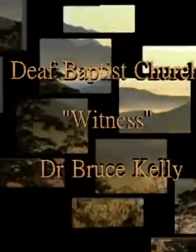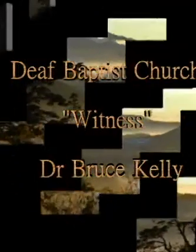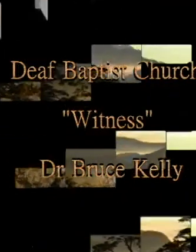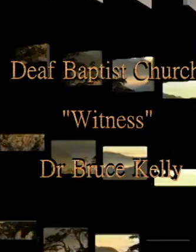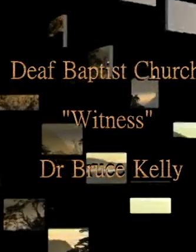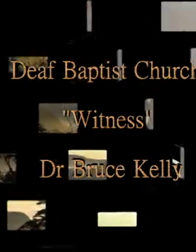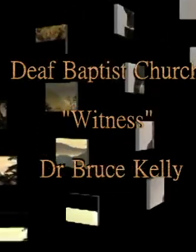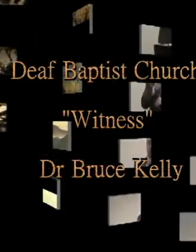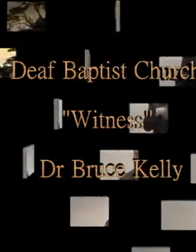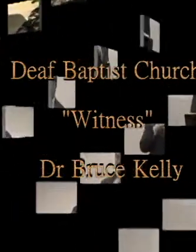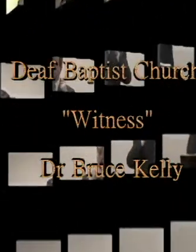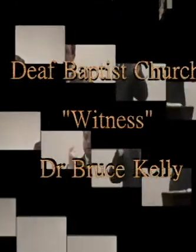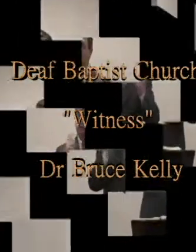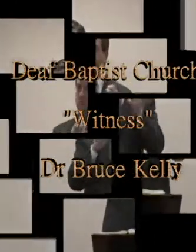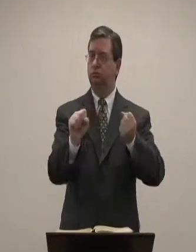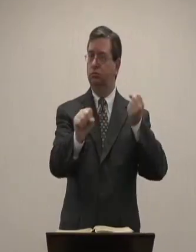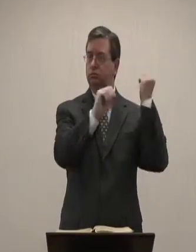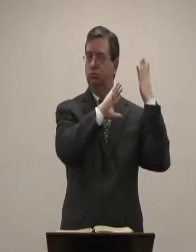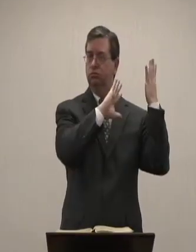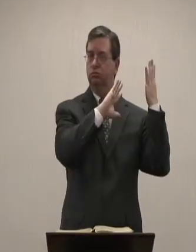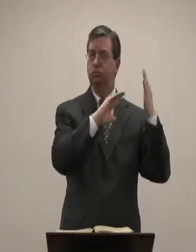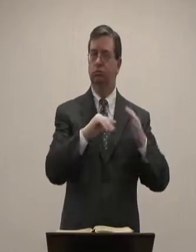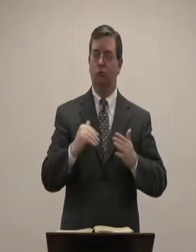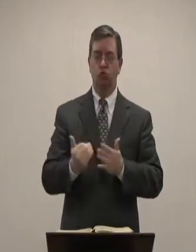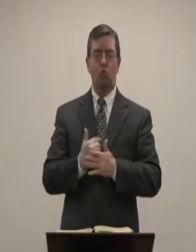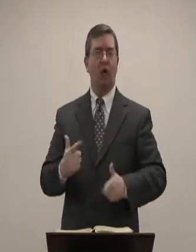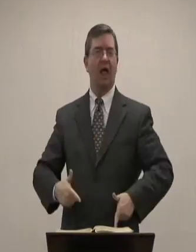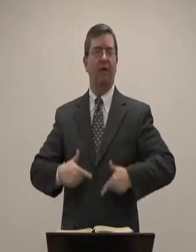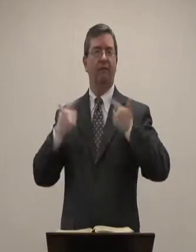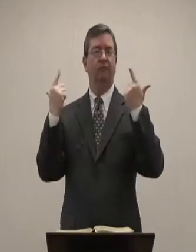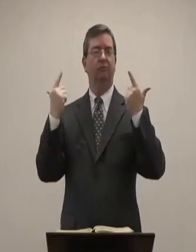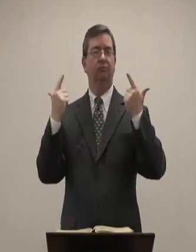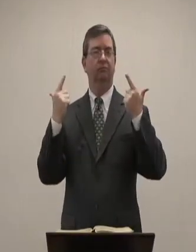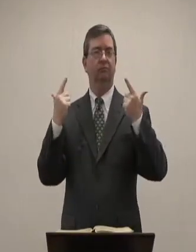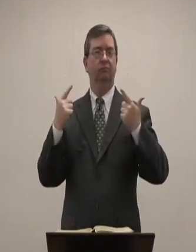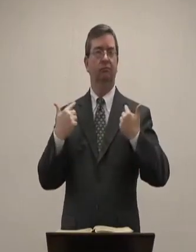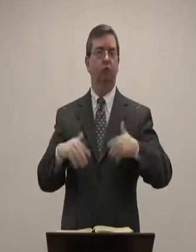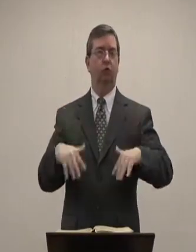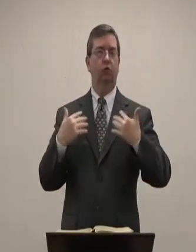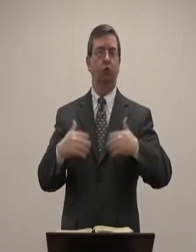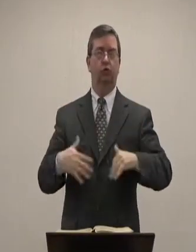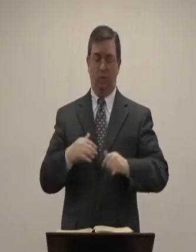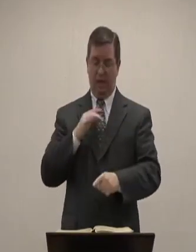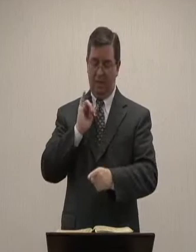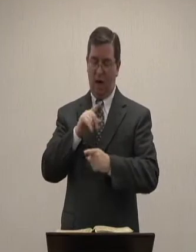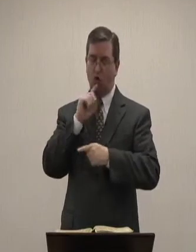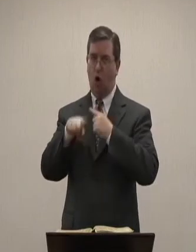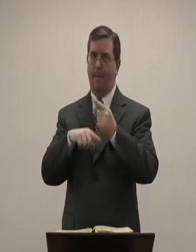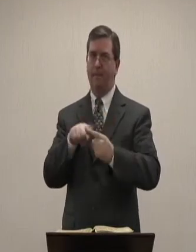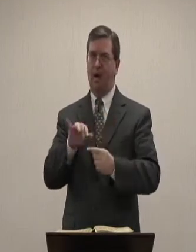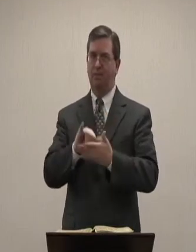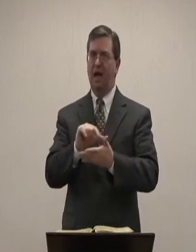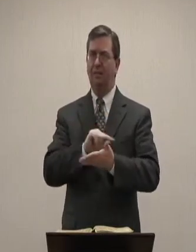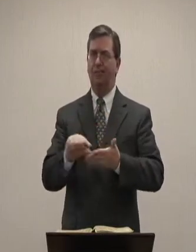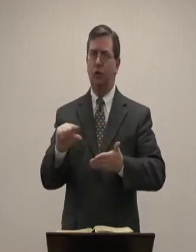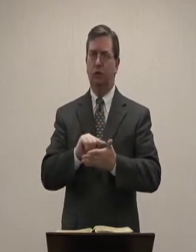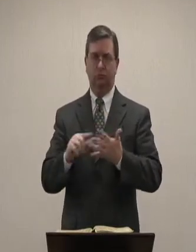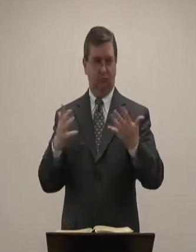We had a few something very exciting and inspiring. We're going to get rid of our sin and have a new life. That's what